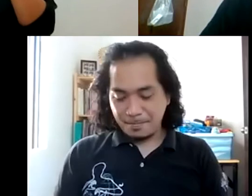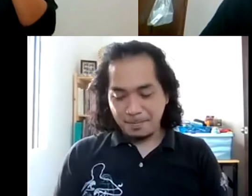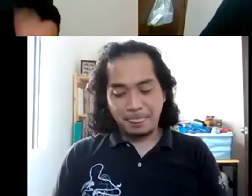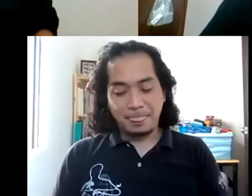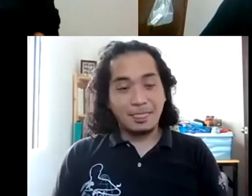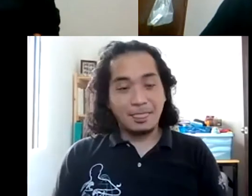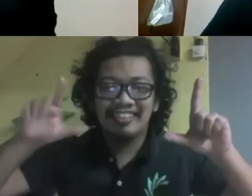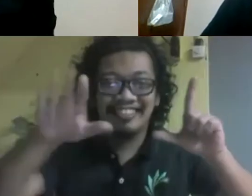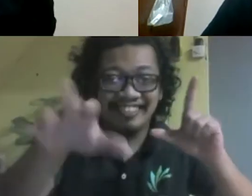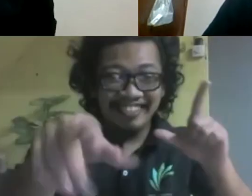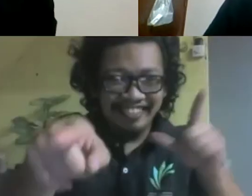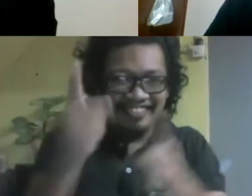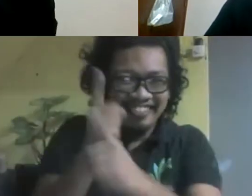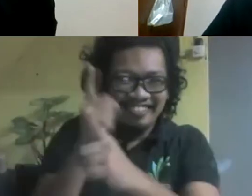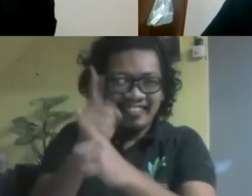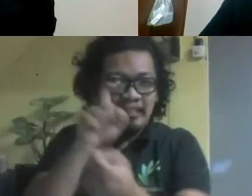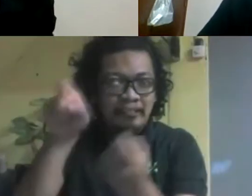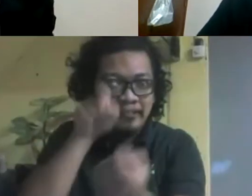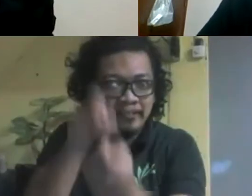We're just waiting for the spotlight, sir.